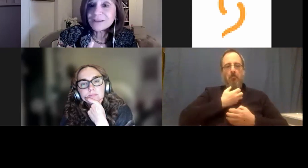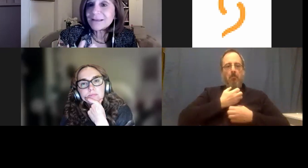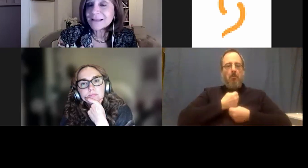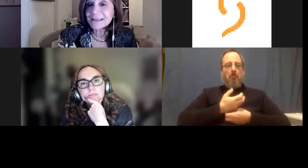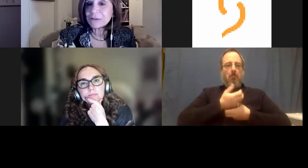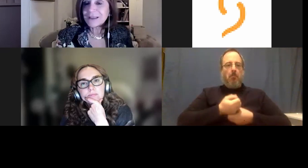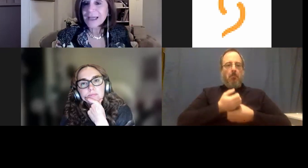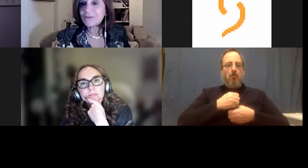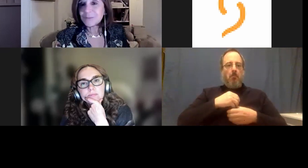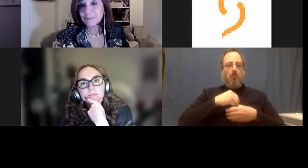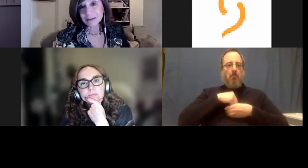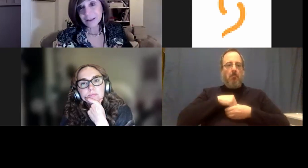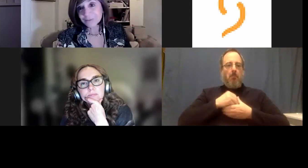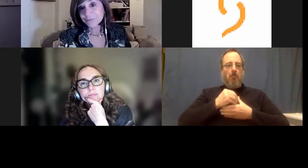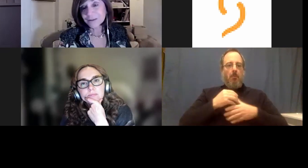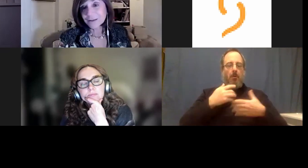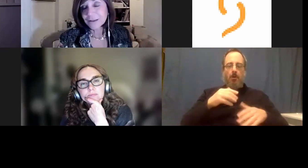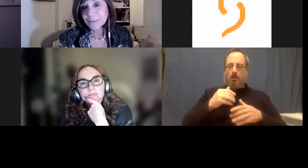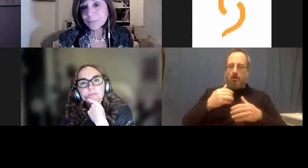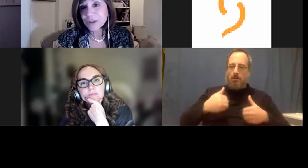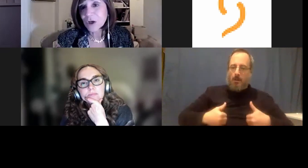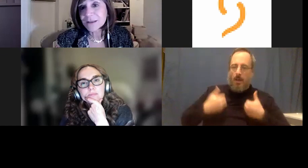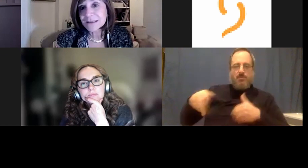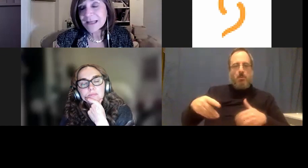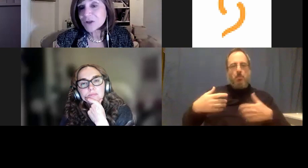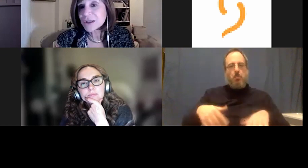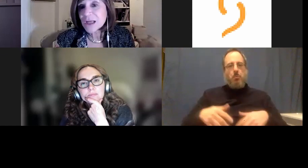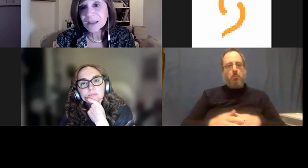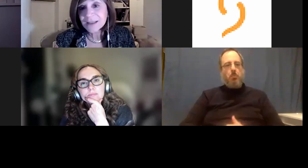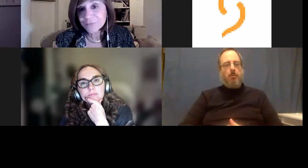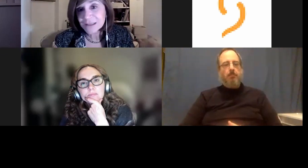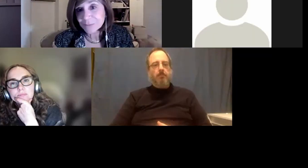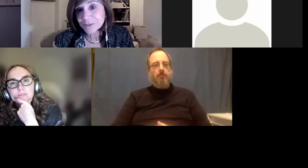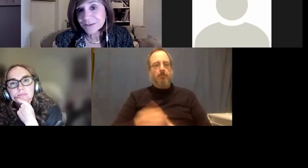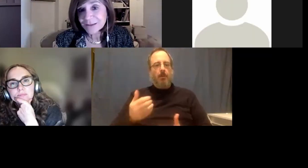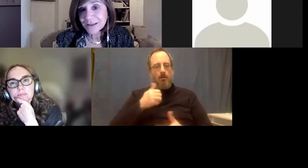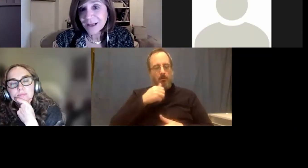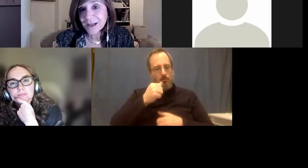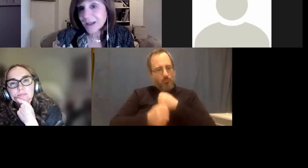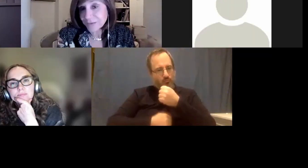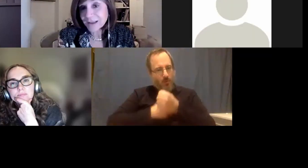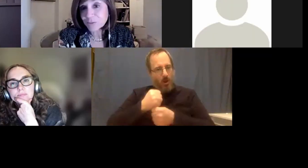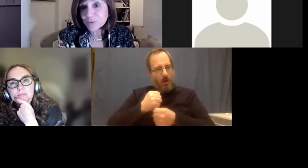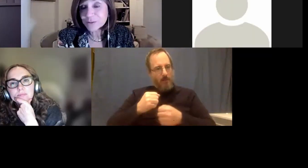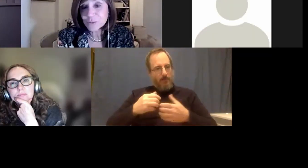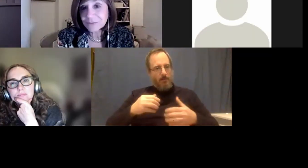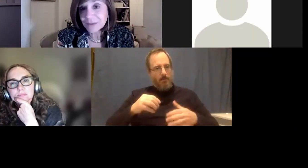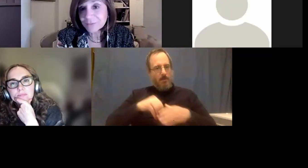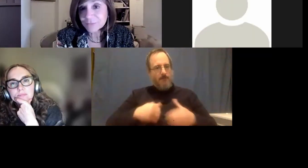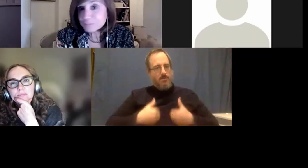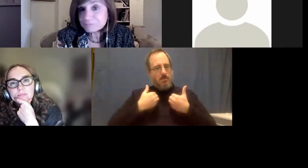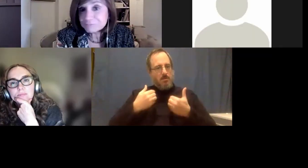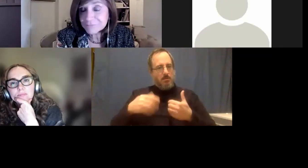And really that secret gave me my life, because had she not left him, I think I really would